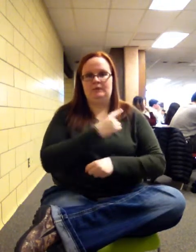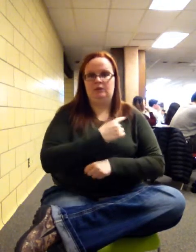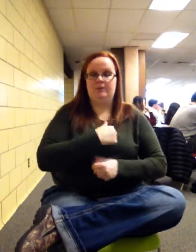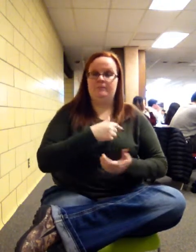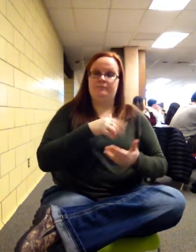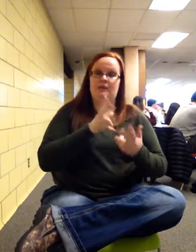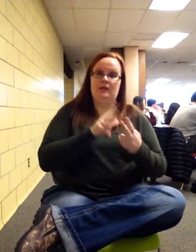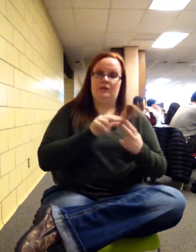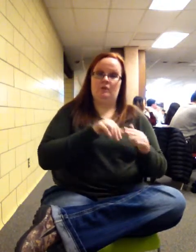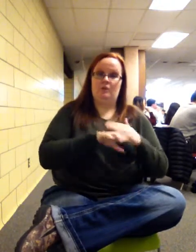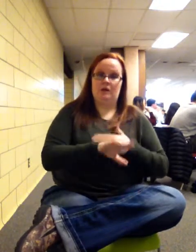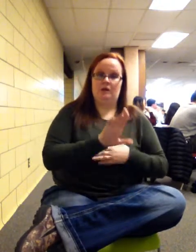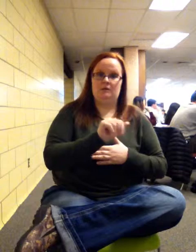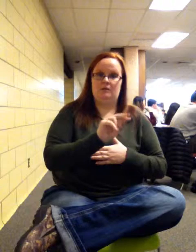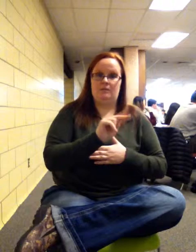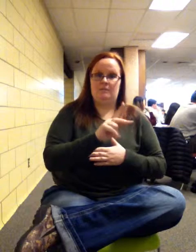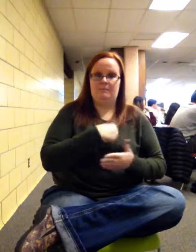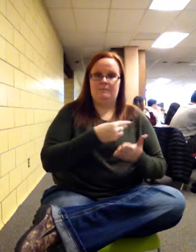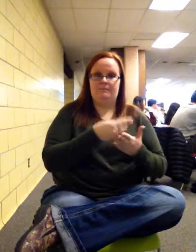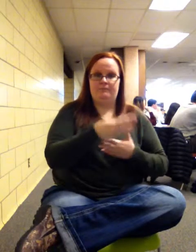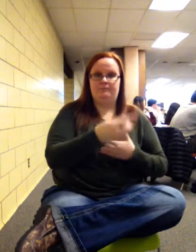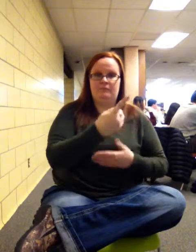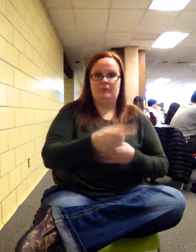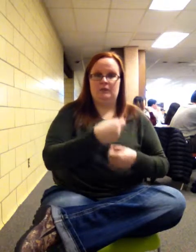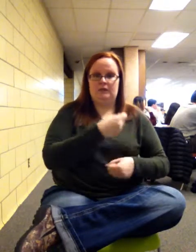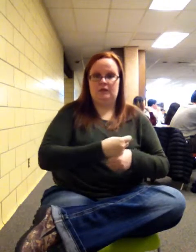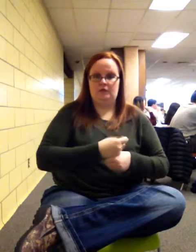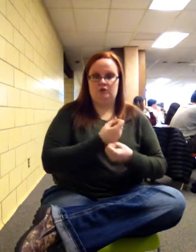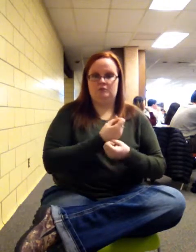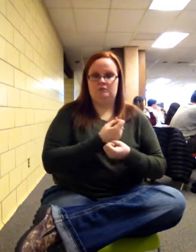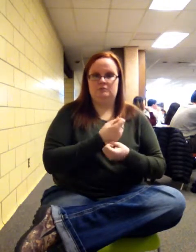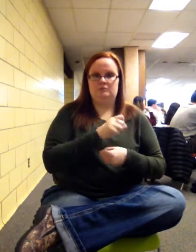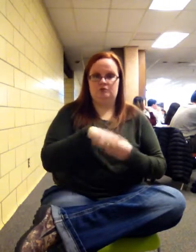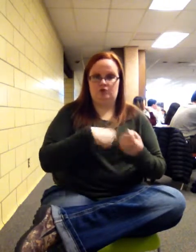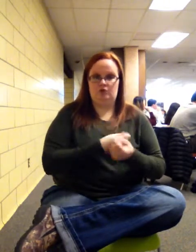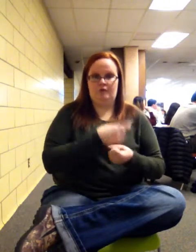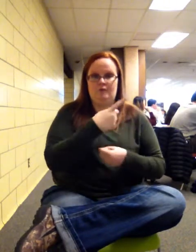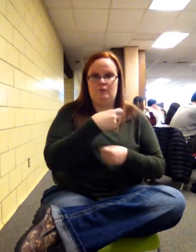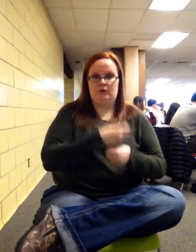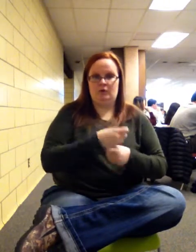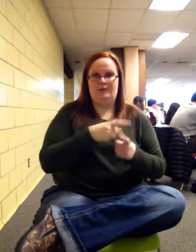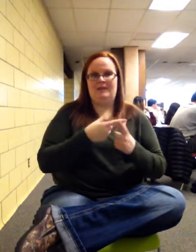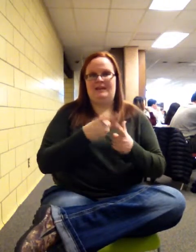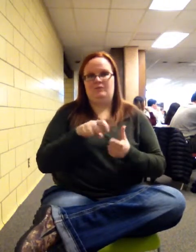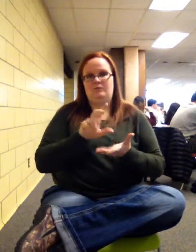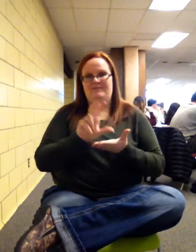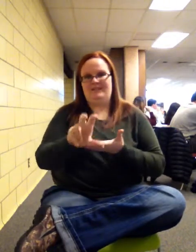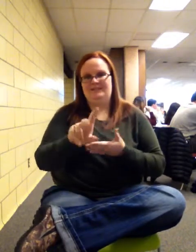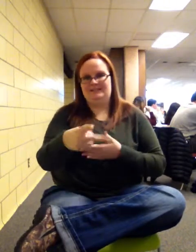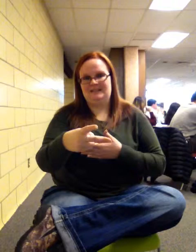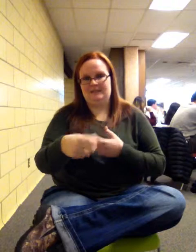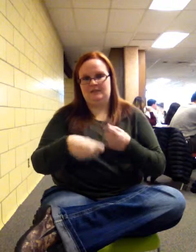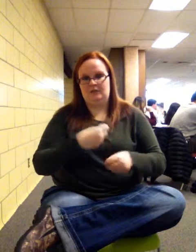the bank and buy a 1 year security for 1 year, but then I'd have to reinvest the second year, or I would invest for 2